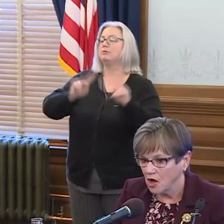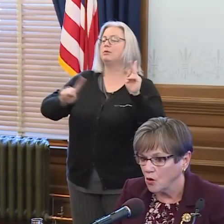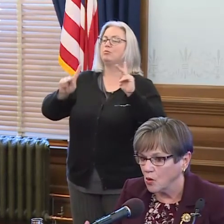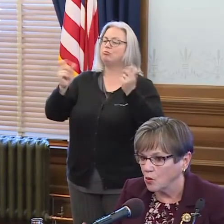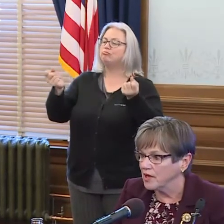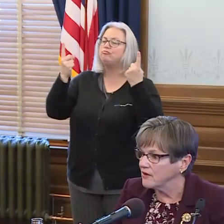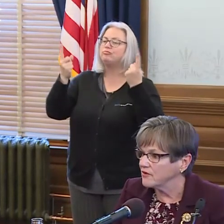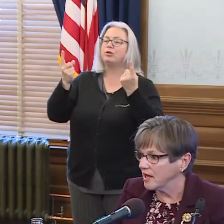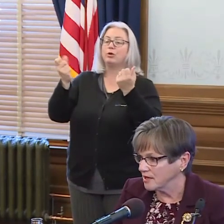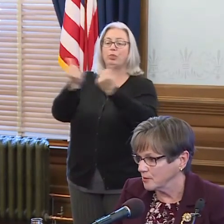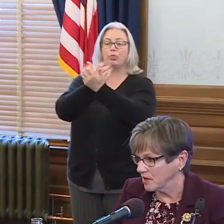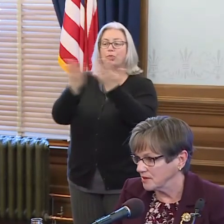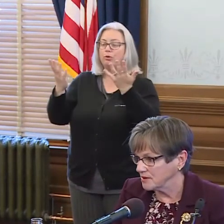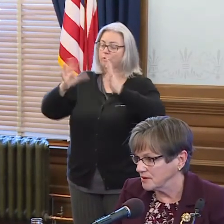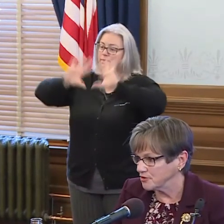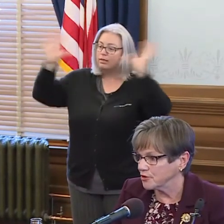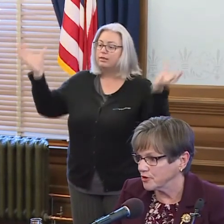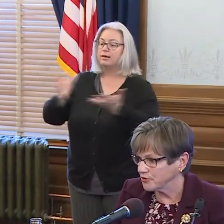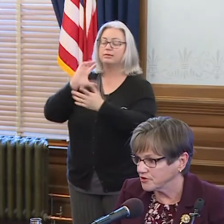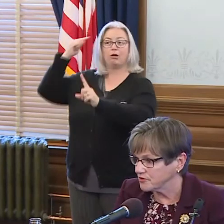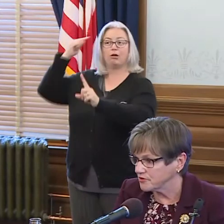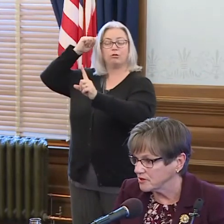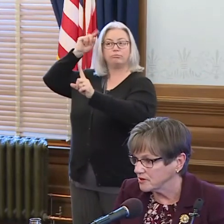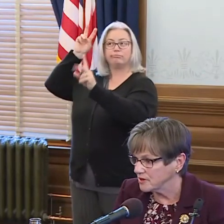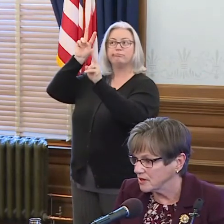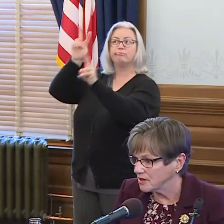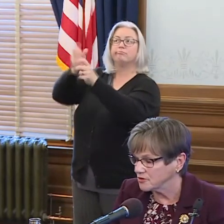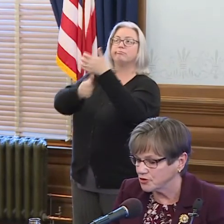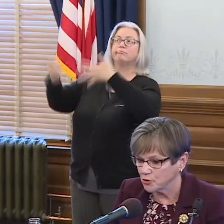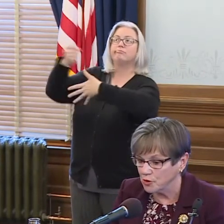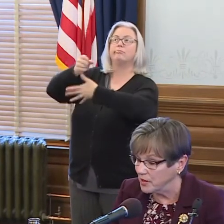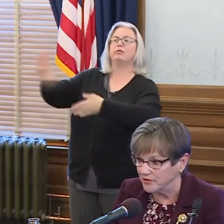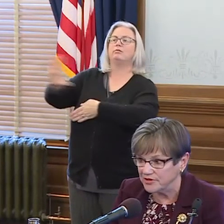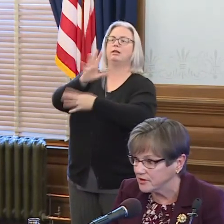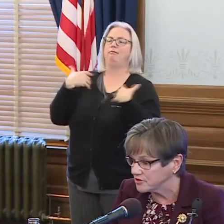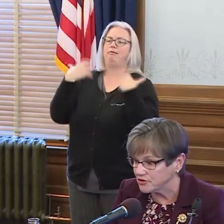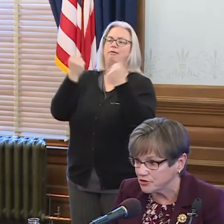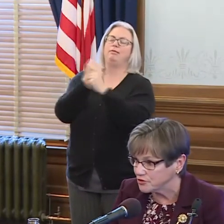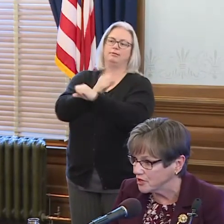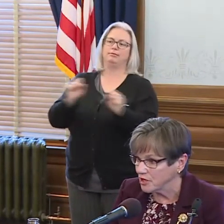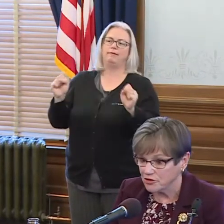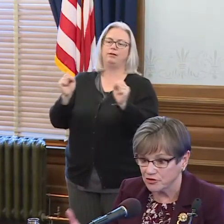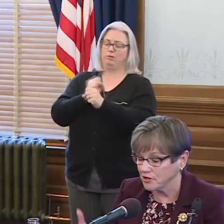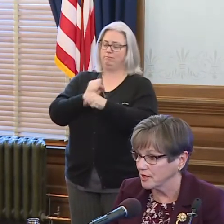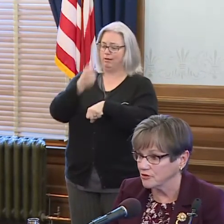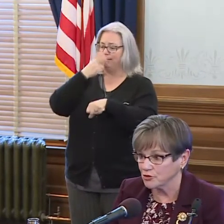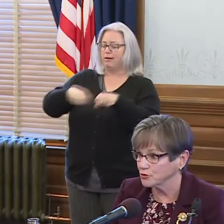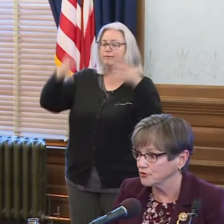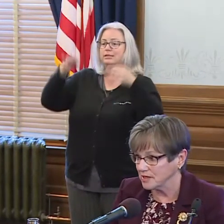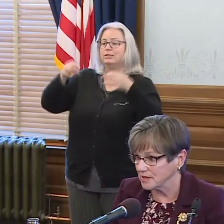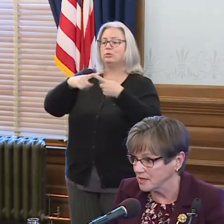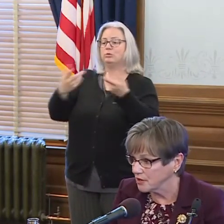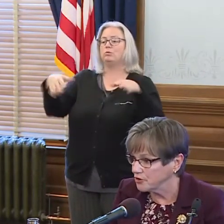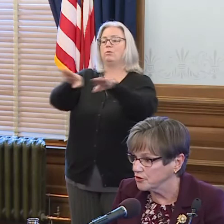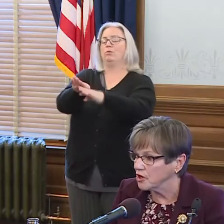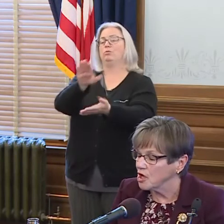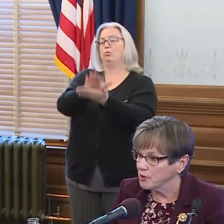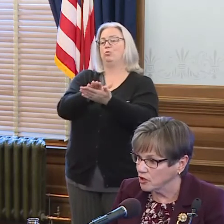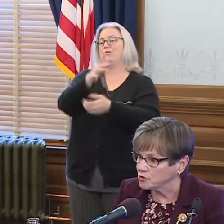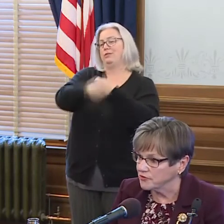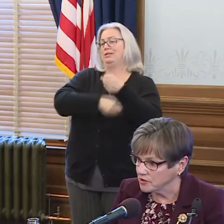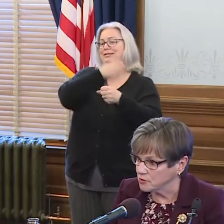this, what we have had in mind is their health and safety. And so we made the tough decisions to shut down our schools for the entire